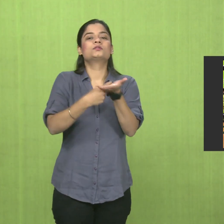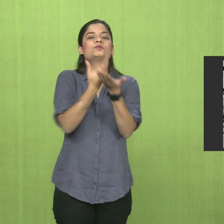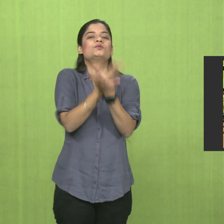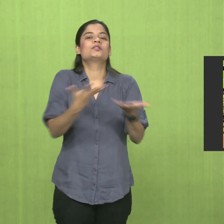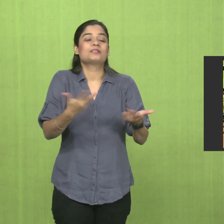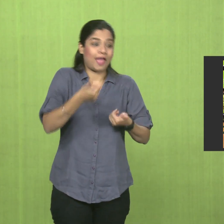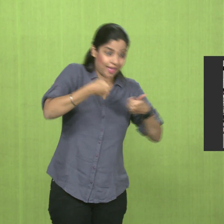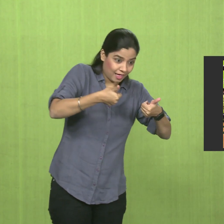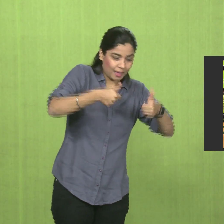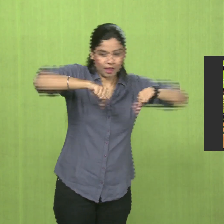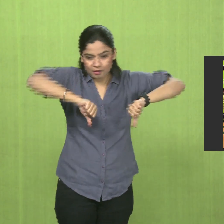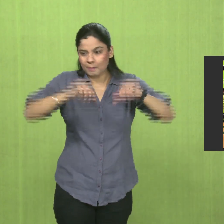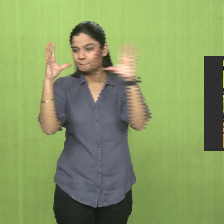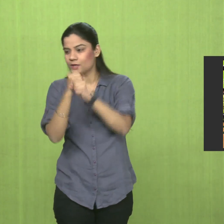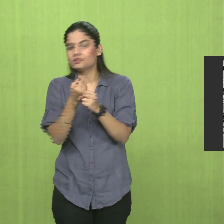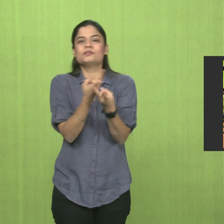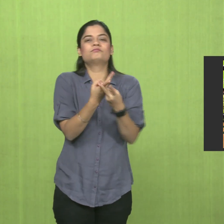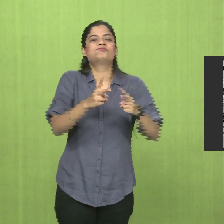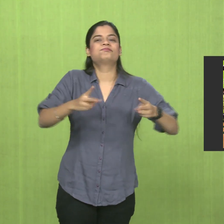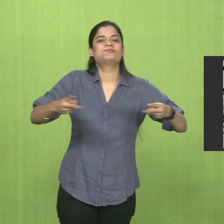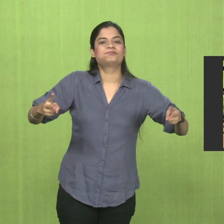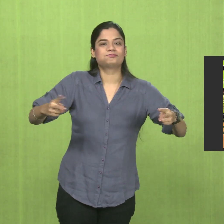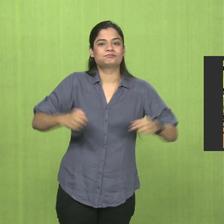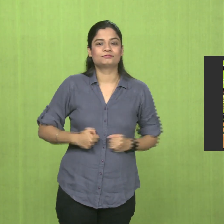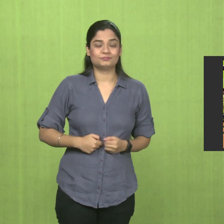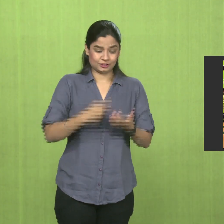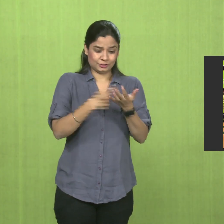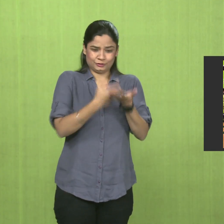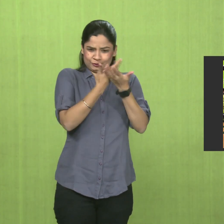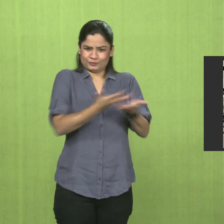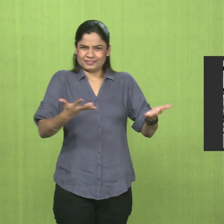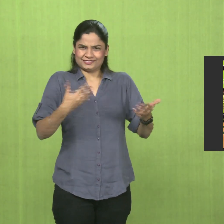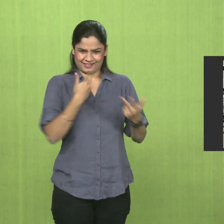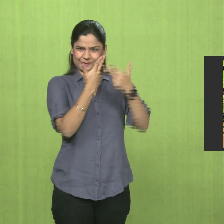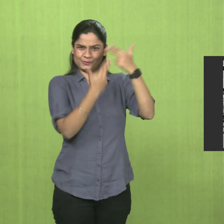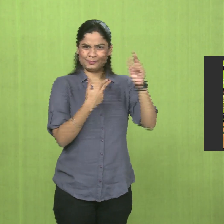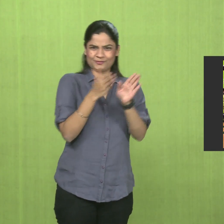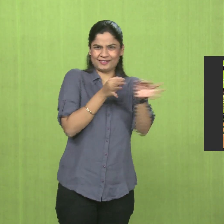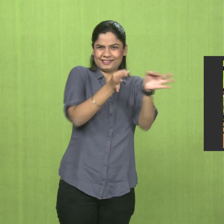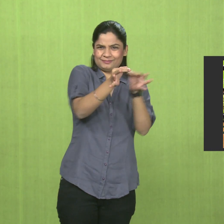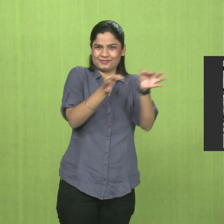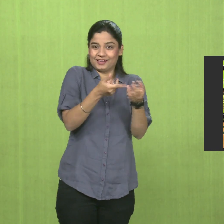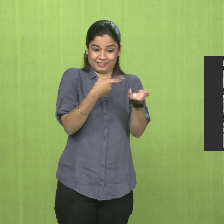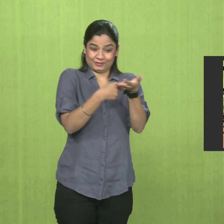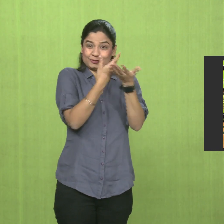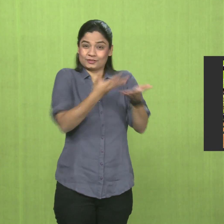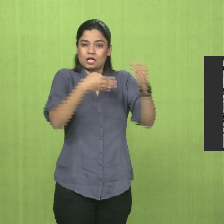different depending on what resources are available in each household. I had explained to you